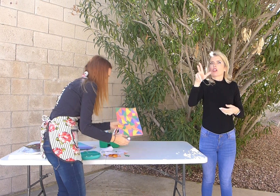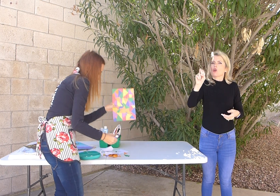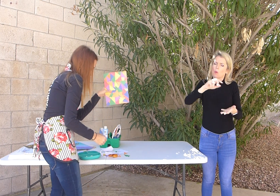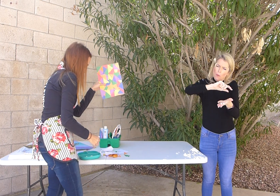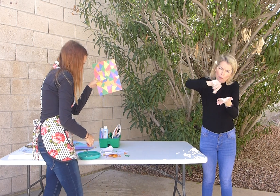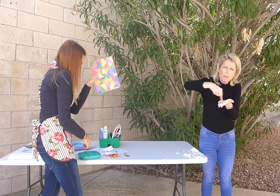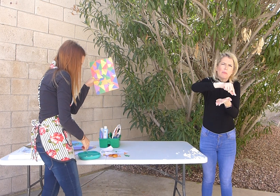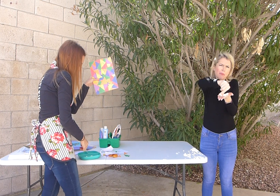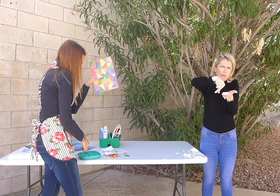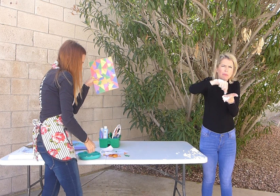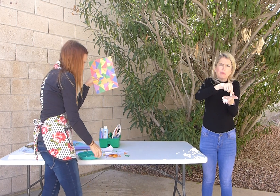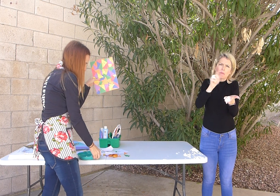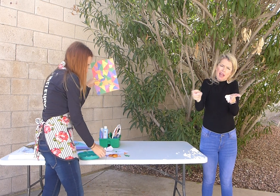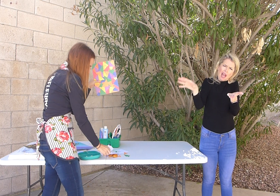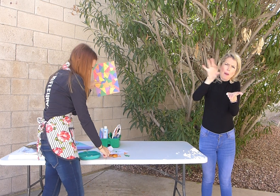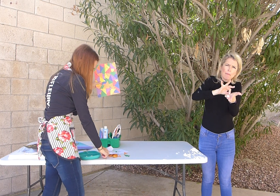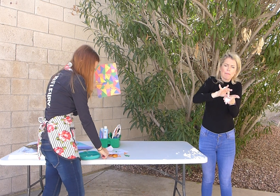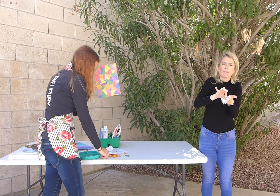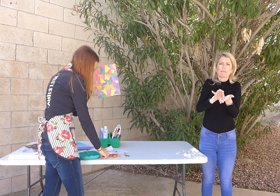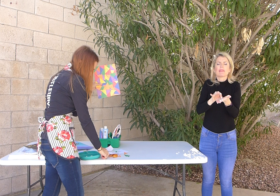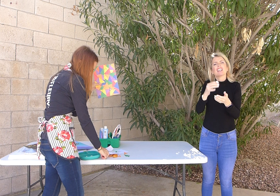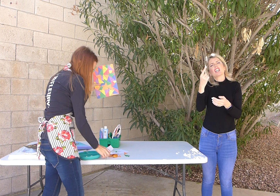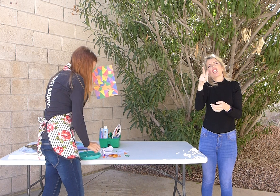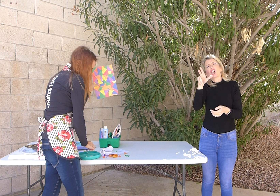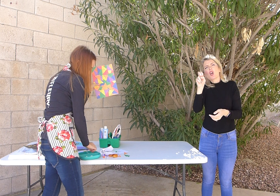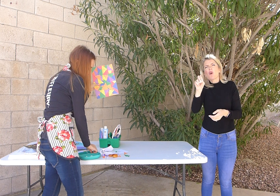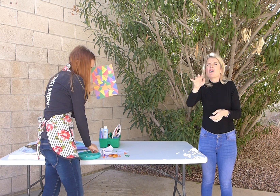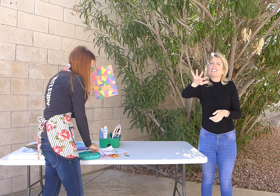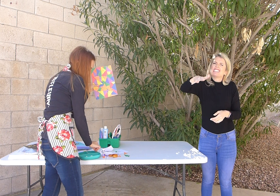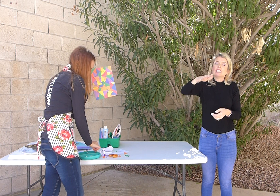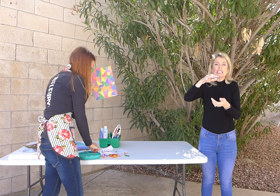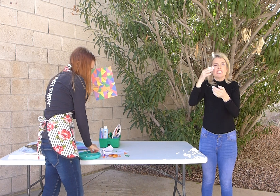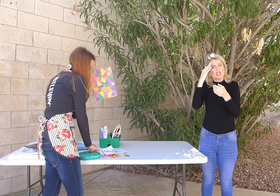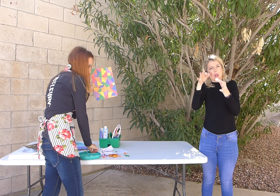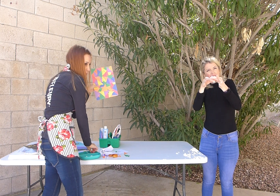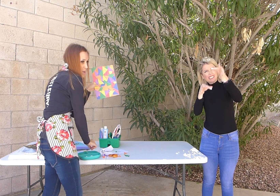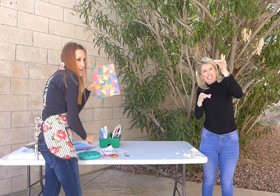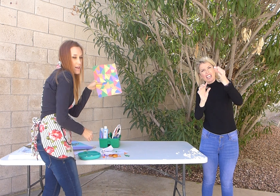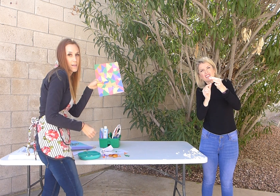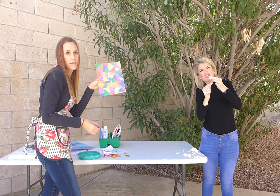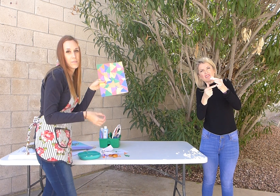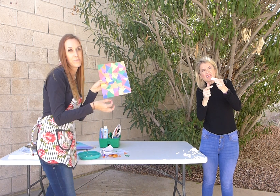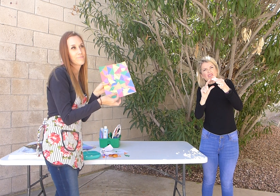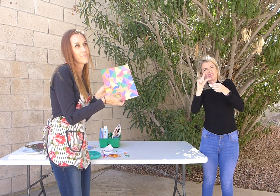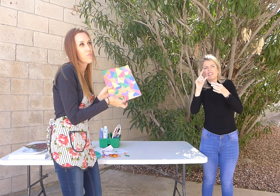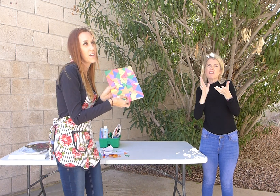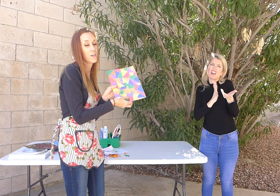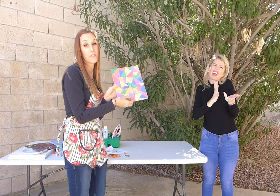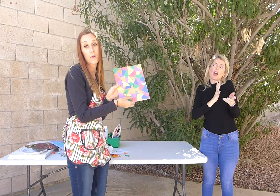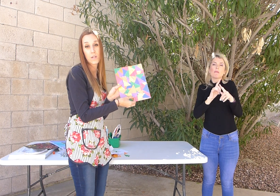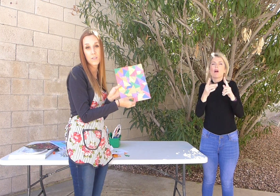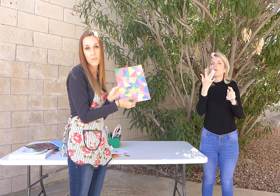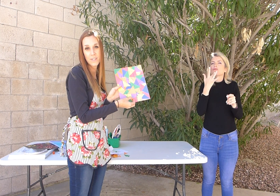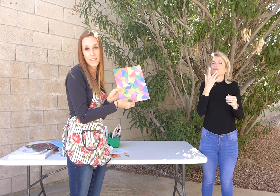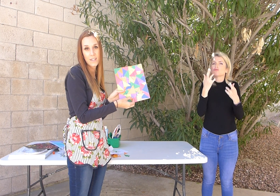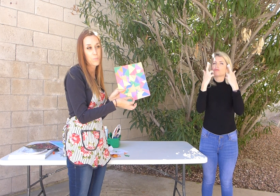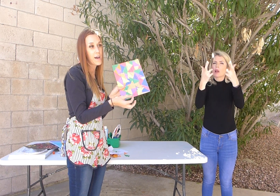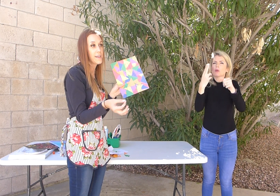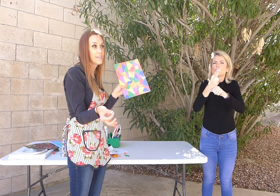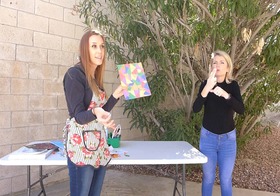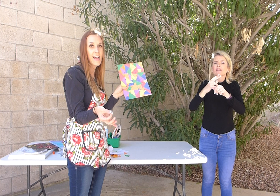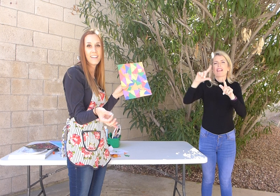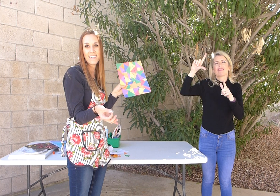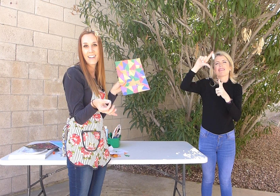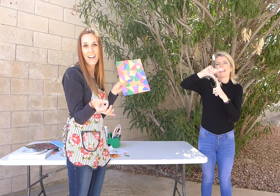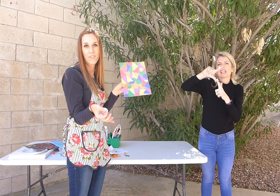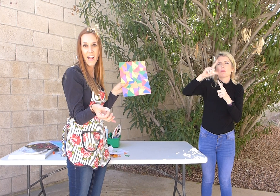glue. Glue sticks work okay. I would recommend trying to use maybe a thicker liquid glue.